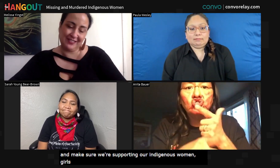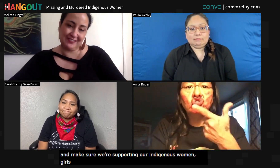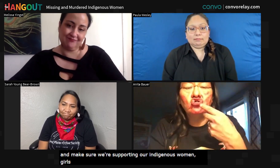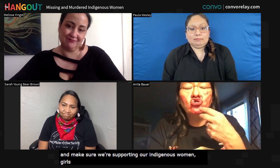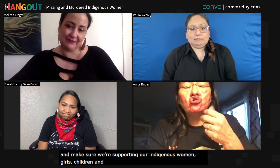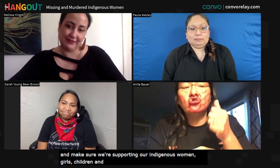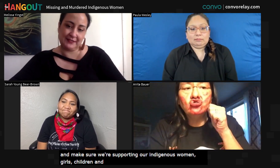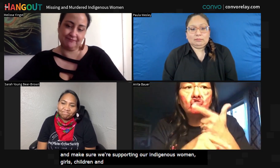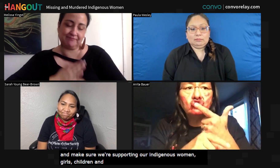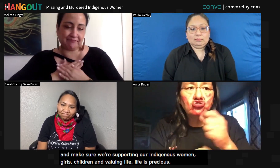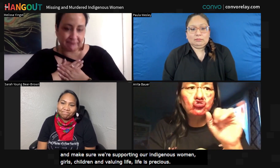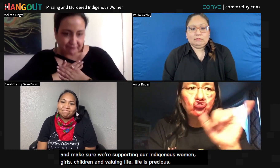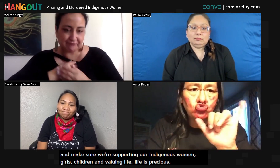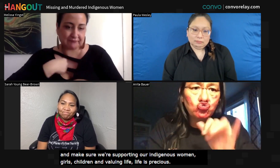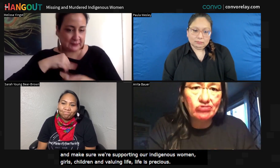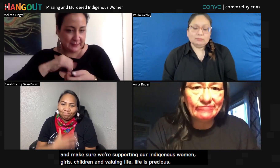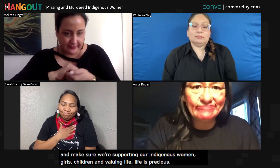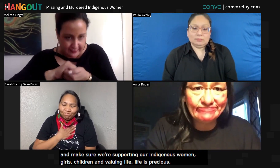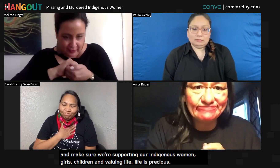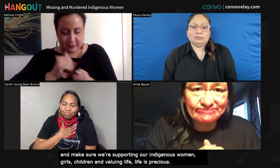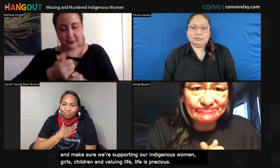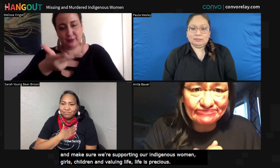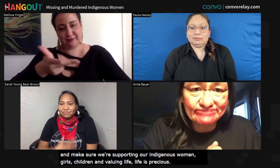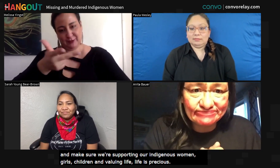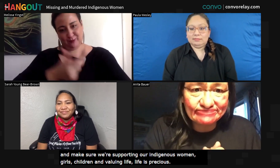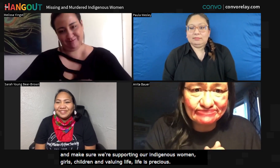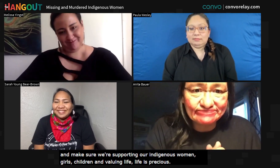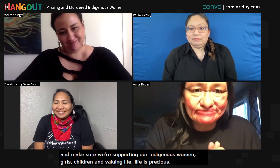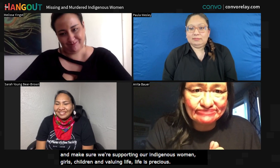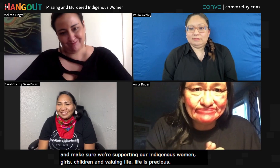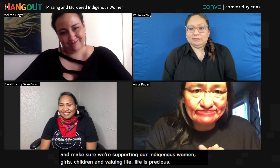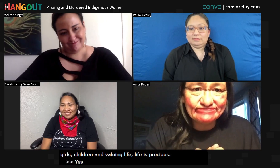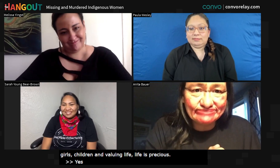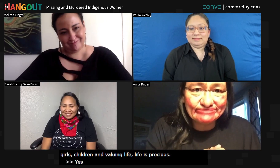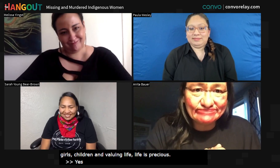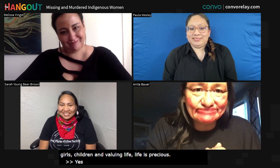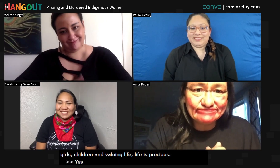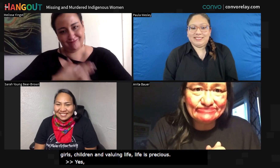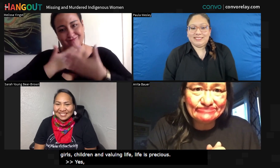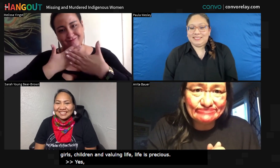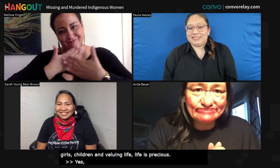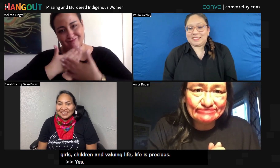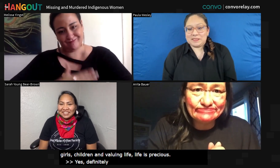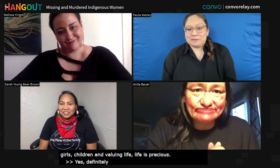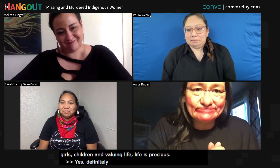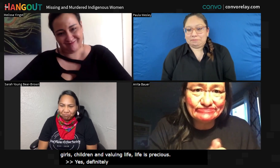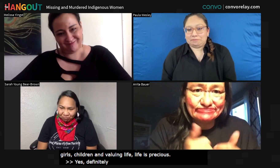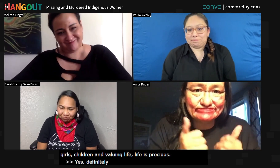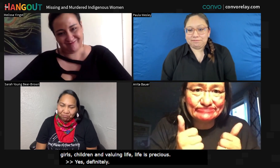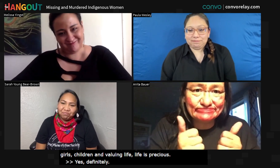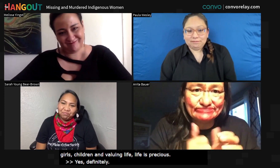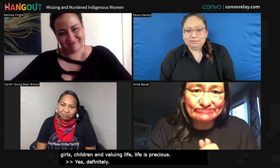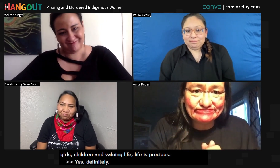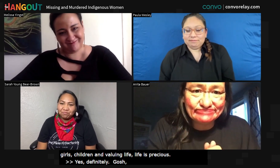Yes, definitely. Gosh, I am so touched, and I am hand in hand with all three of you. Thank you.